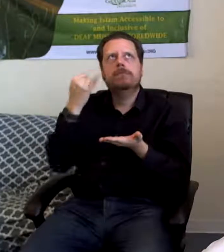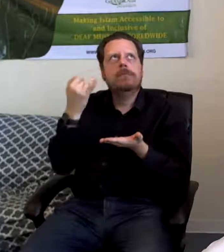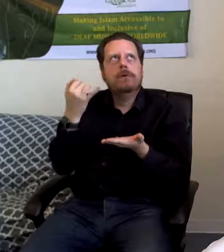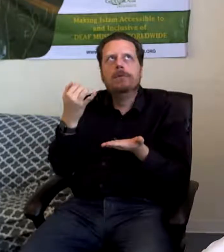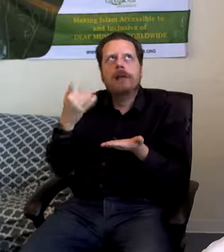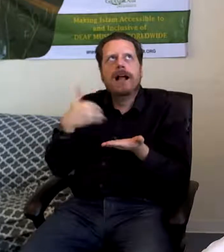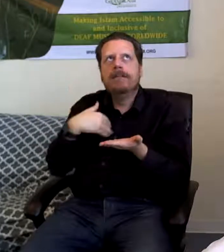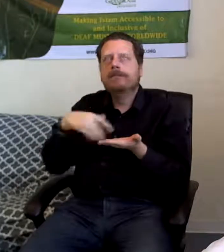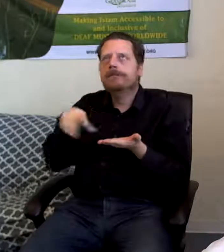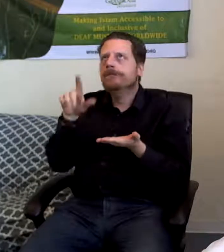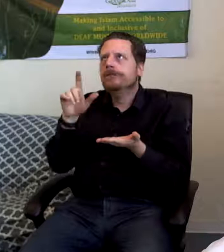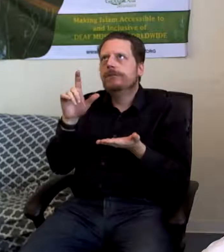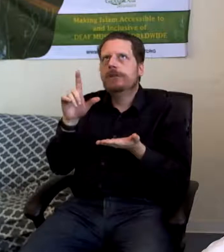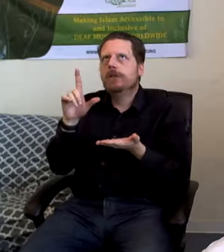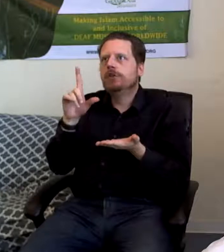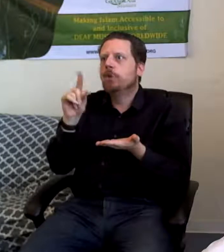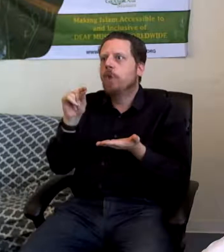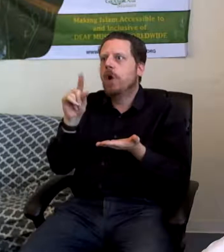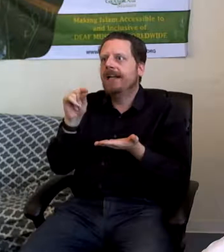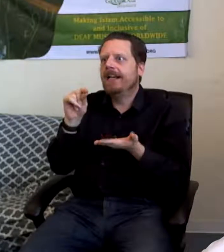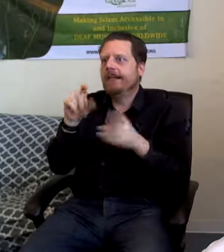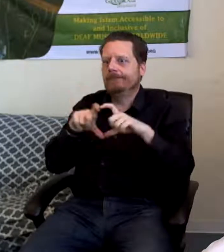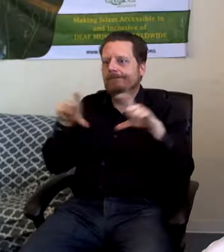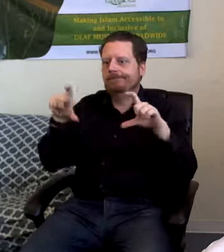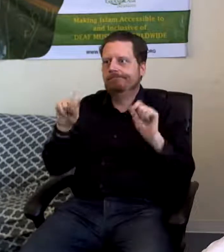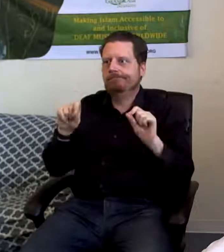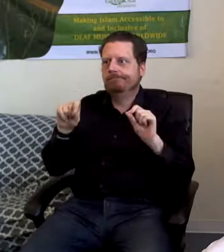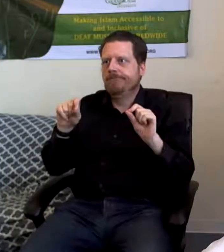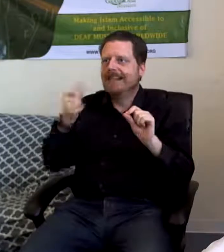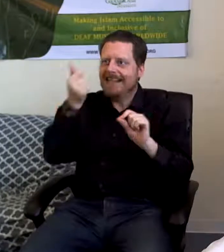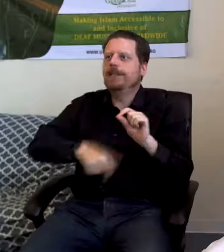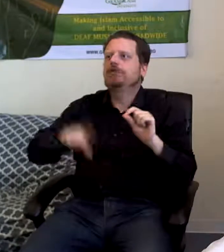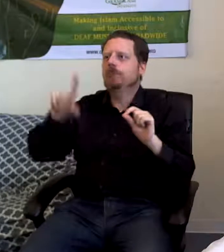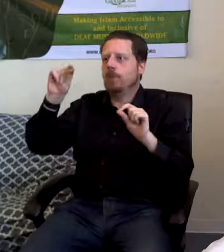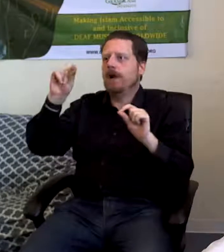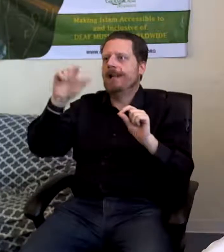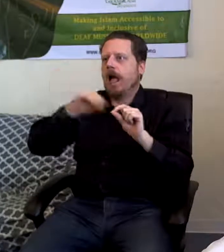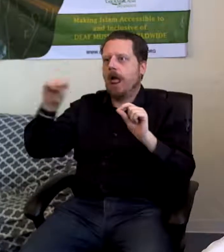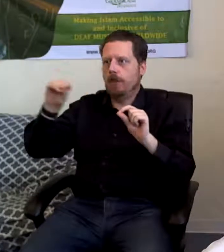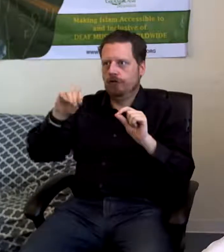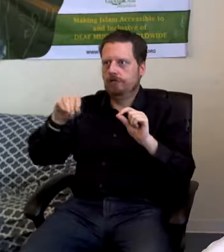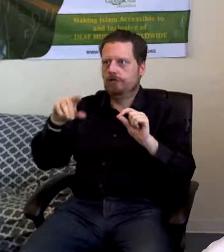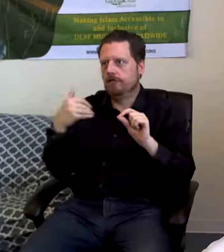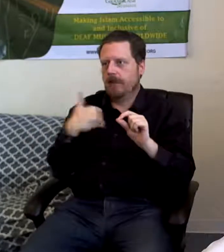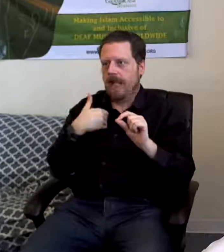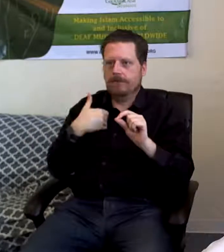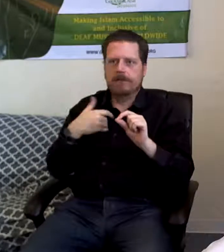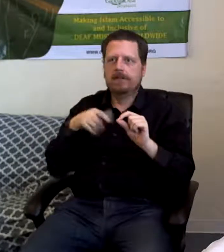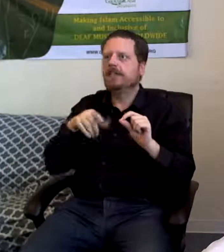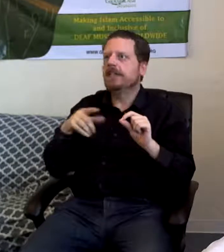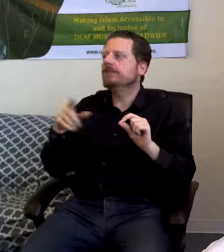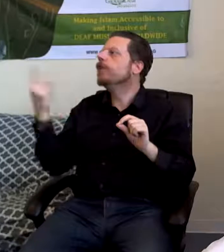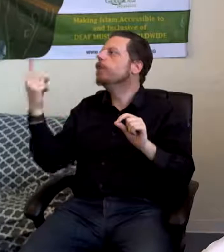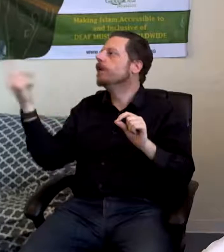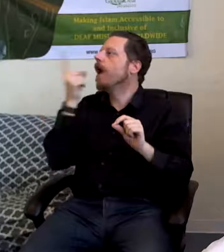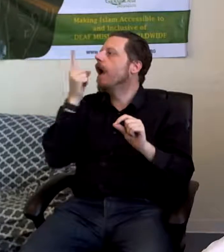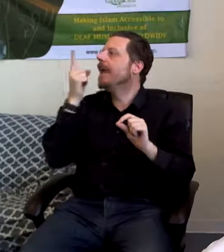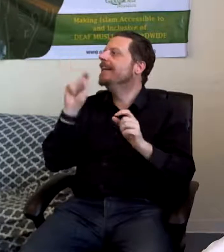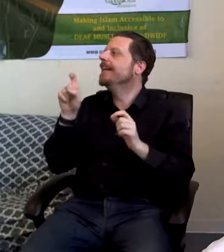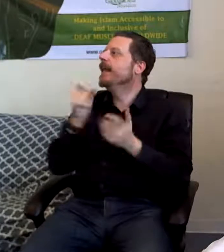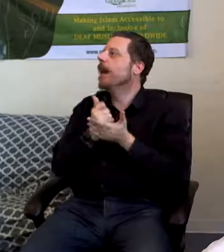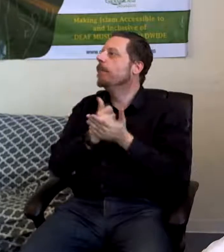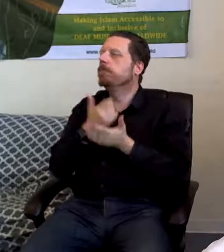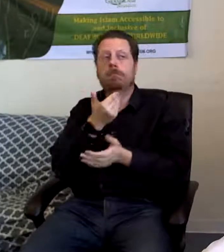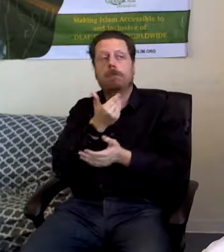20 bills, each is $20. And somebody saying, I need some help,